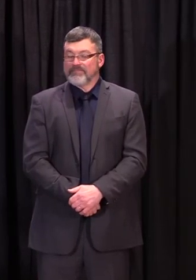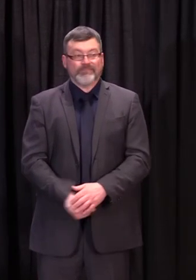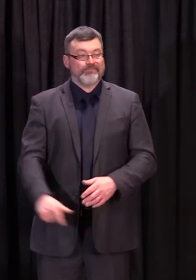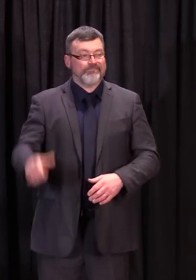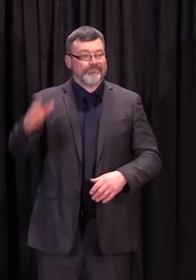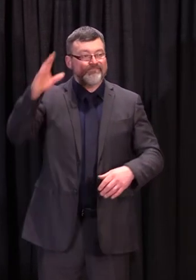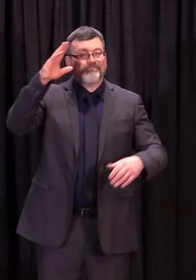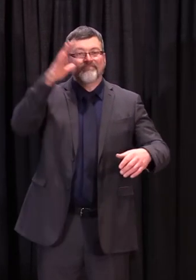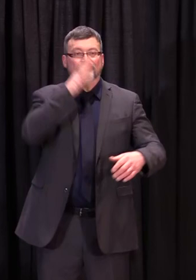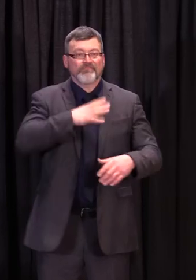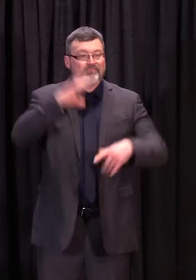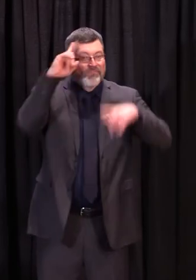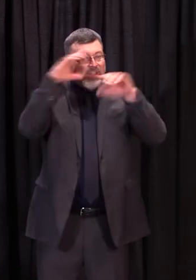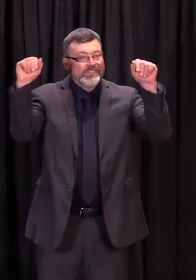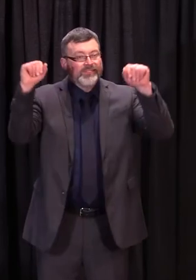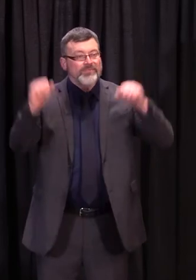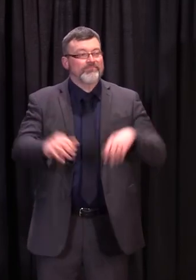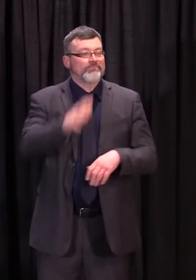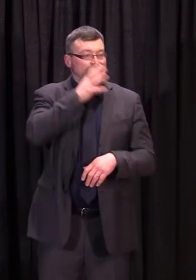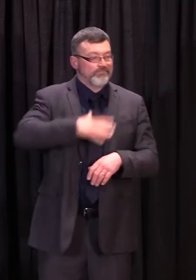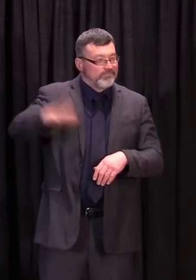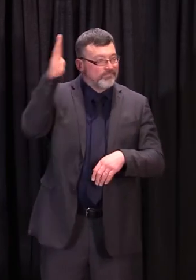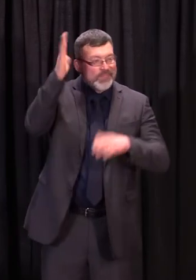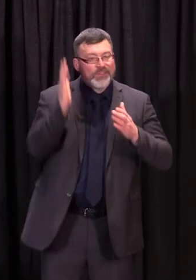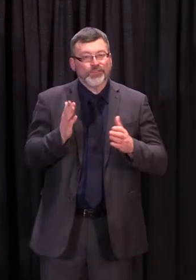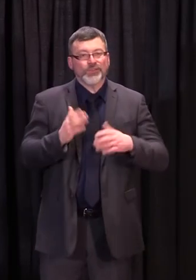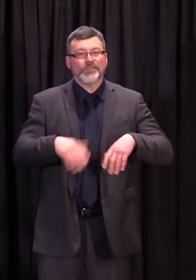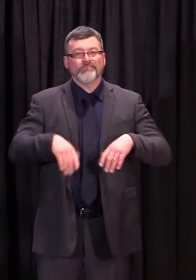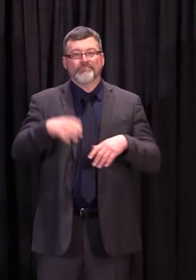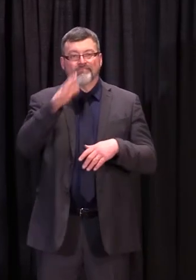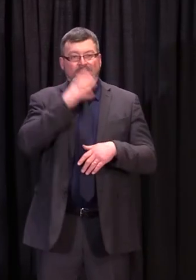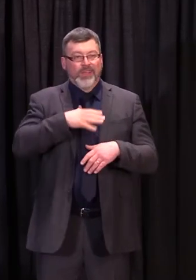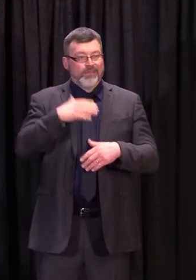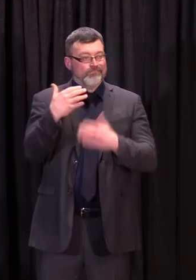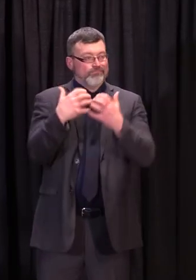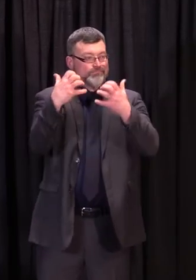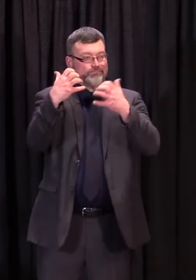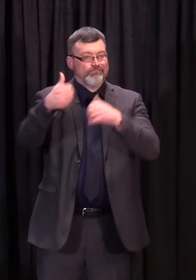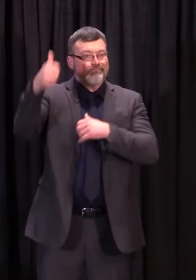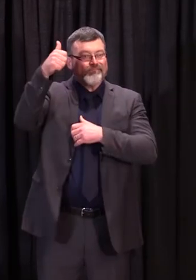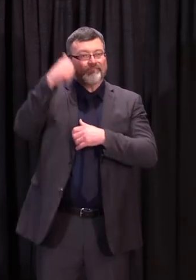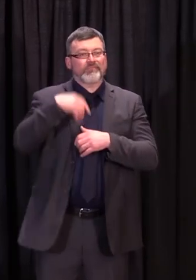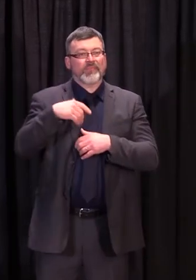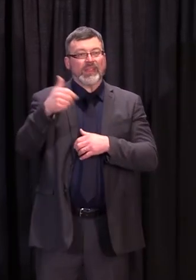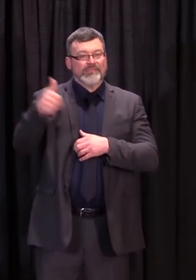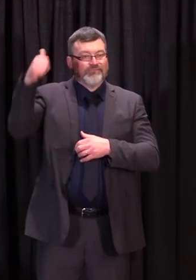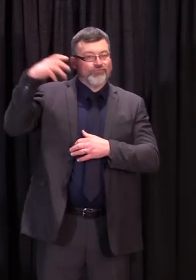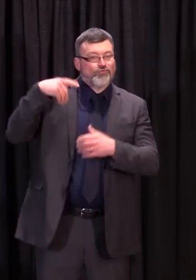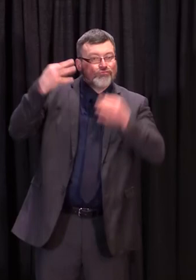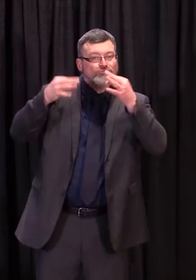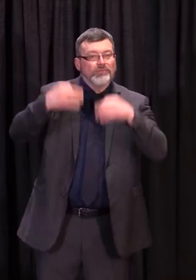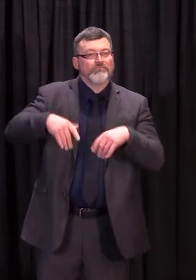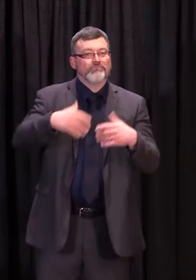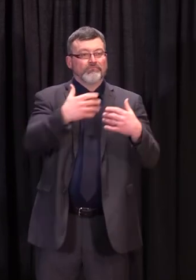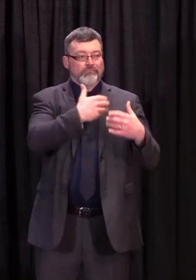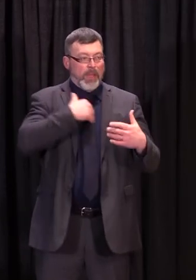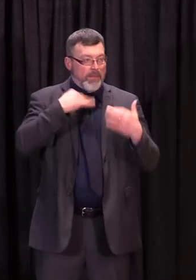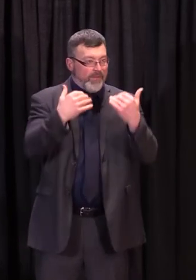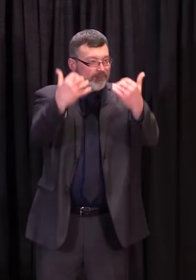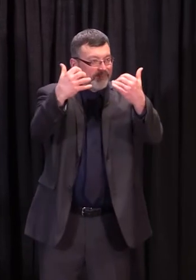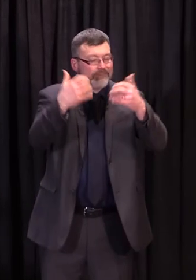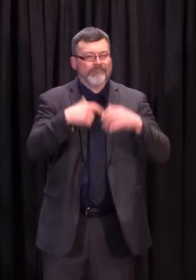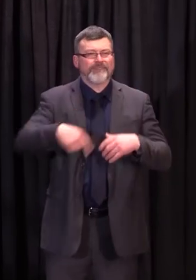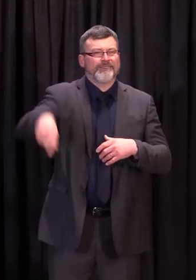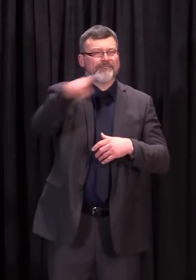Madam President, Madam Speaker, Madam Pro Tem, Mr. Chief Justice, members of the General Assembly, and fellow